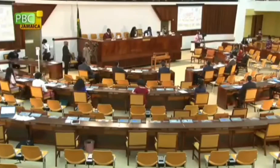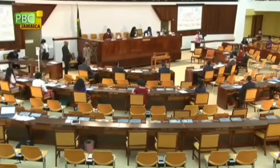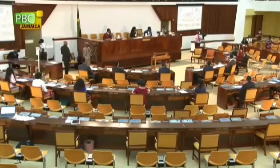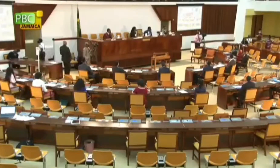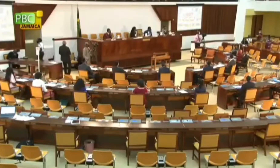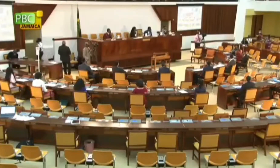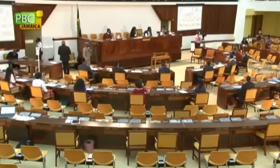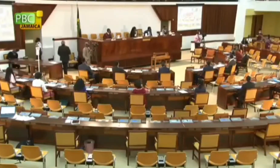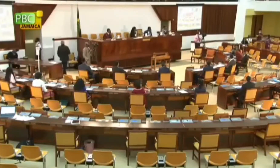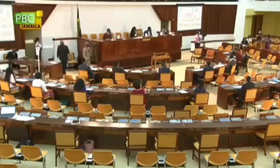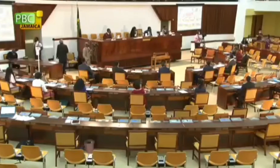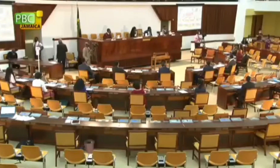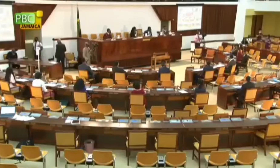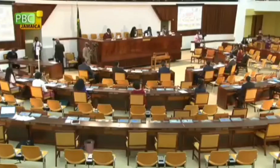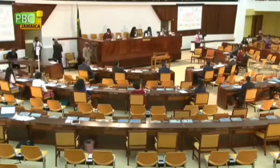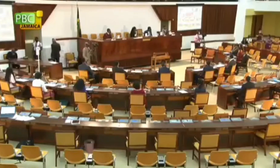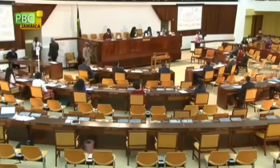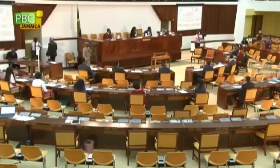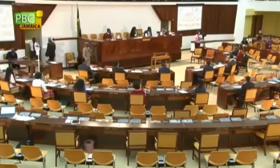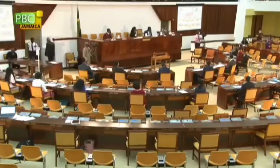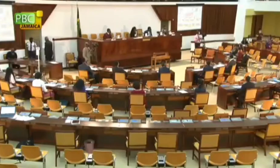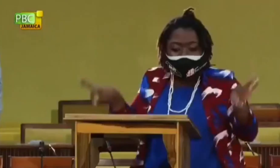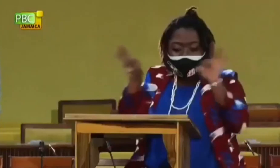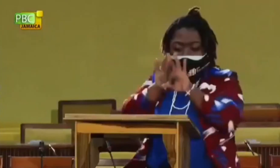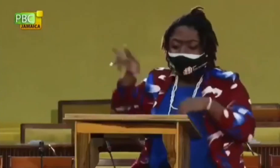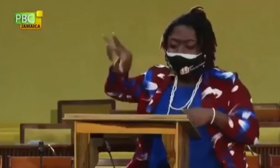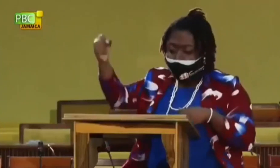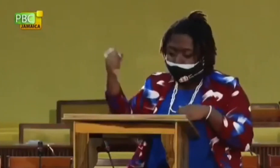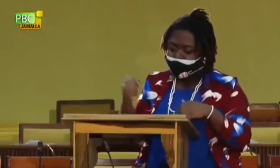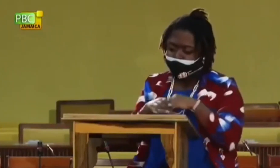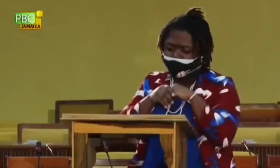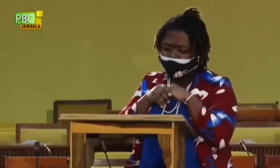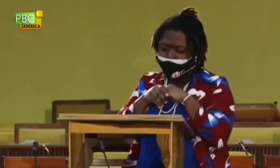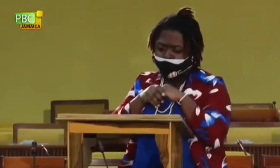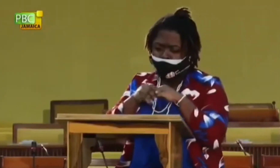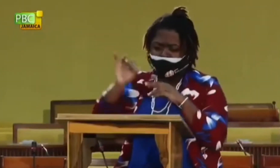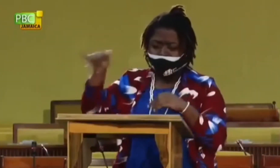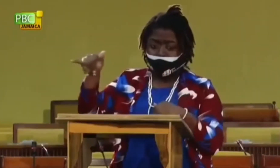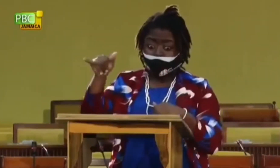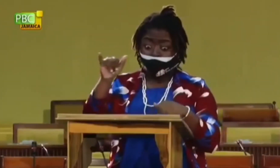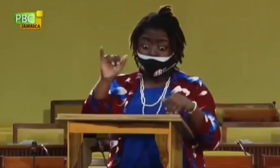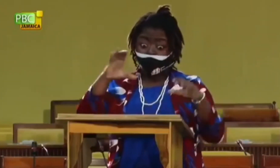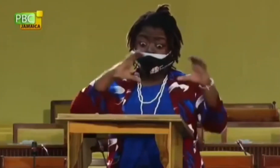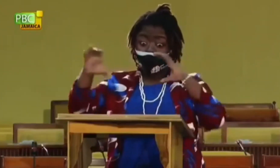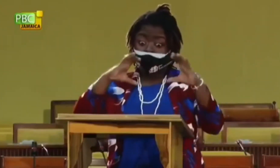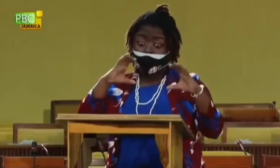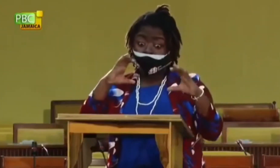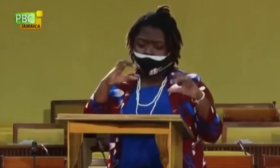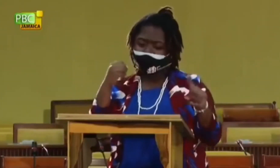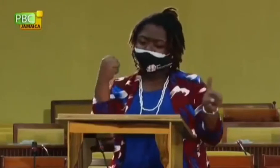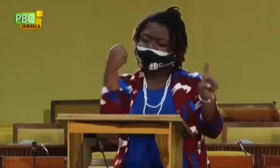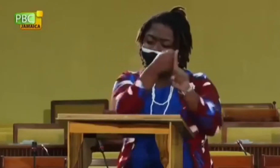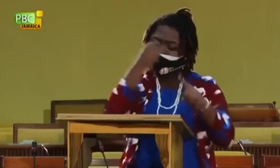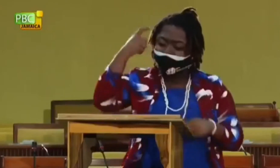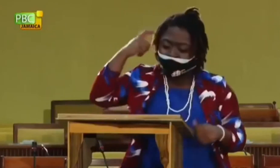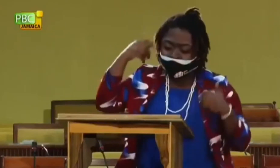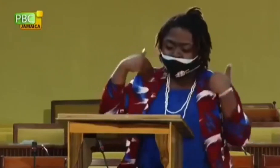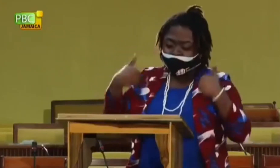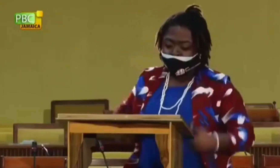Due to the lack of prominence with Jamaican Sign Language, there are barriers to communications with